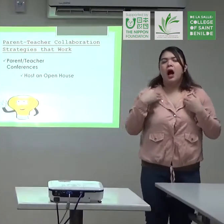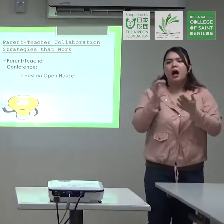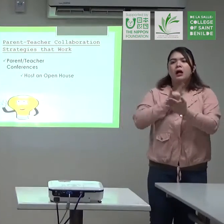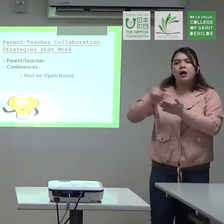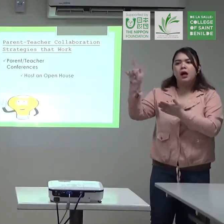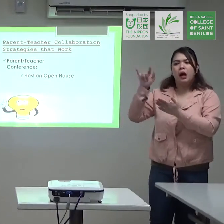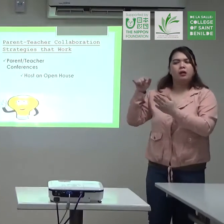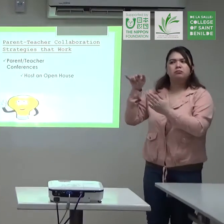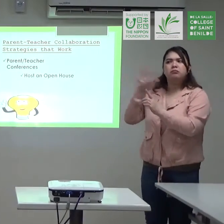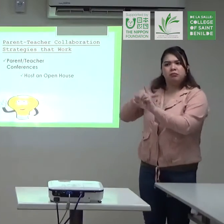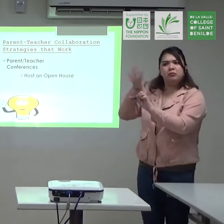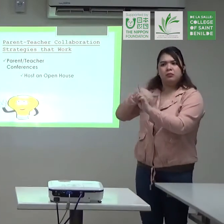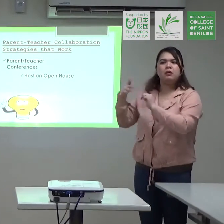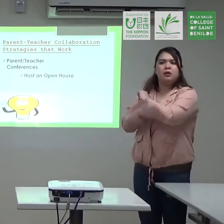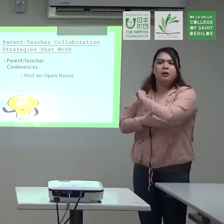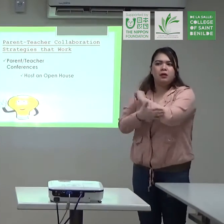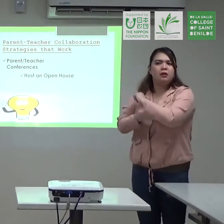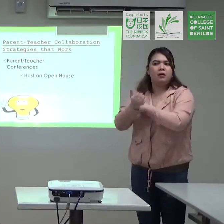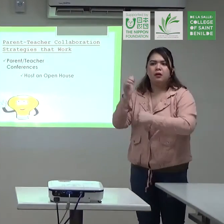country,